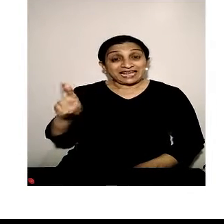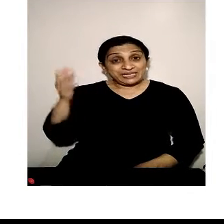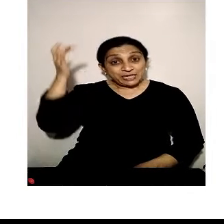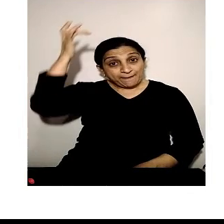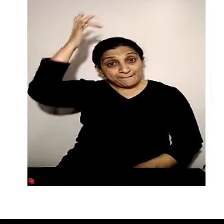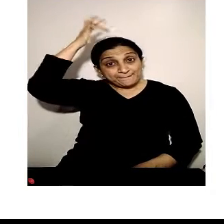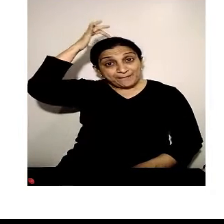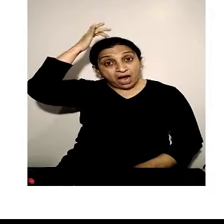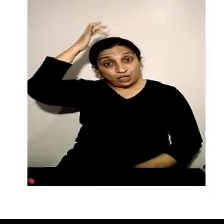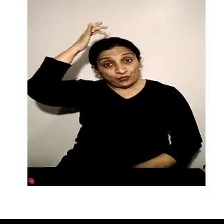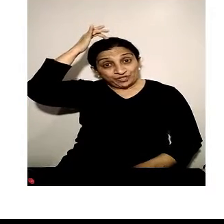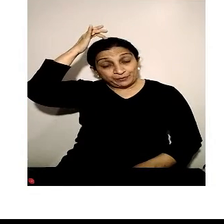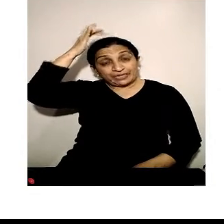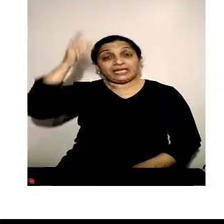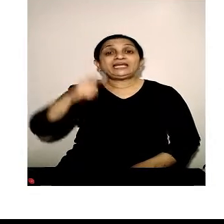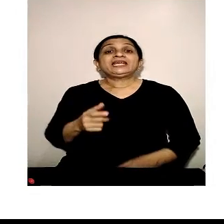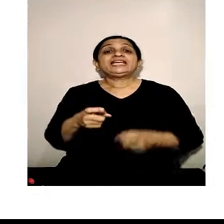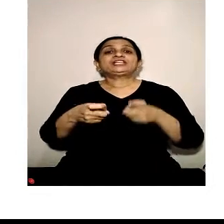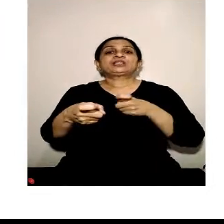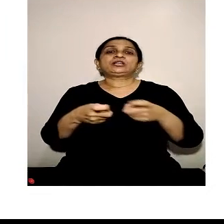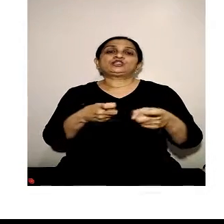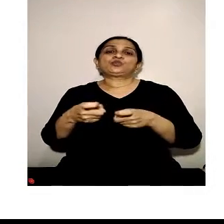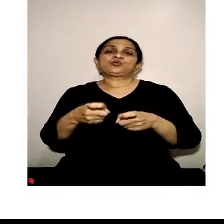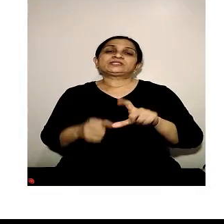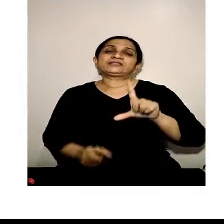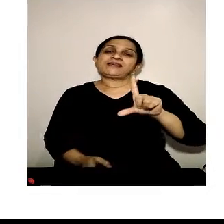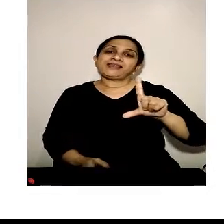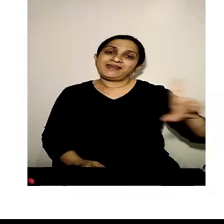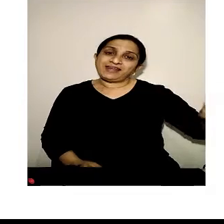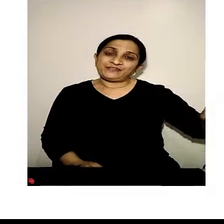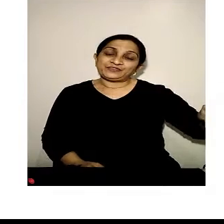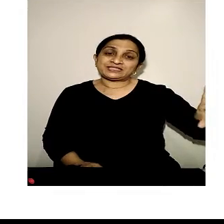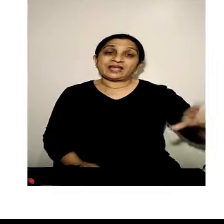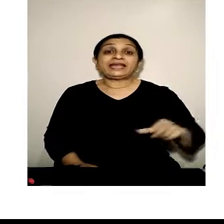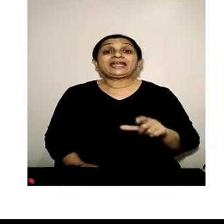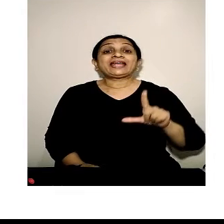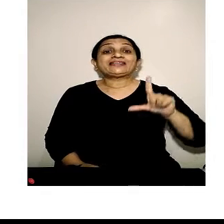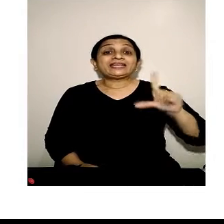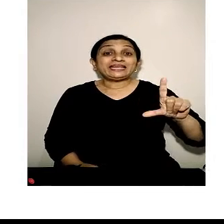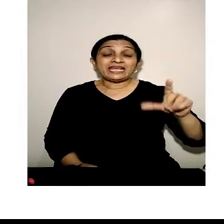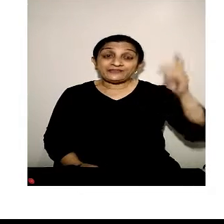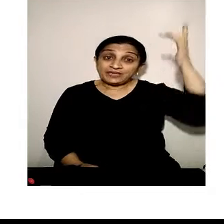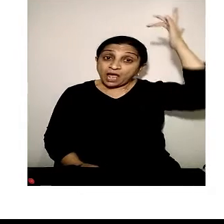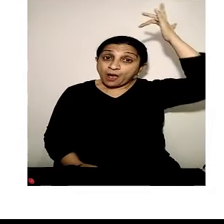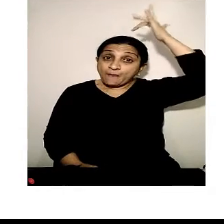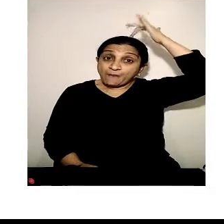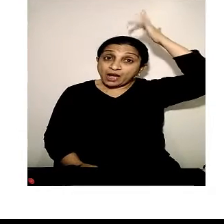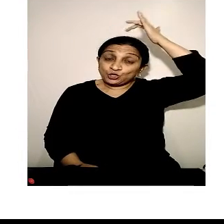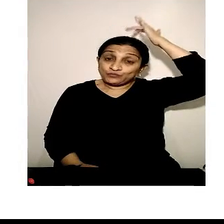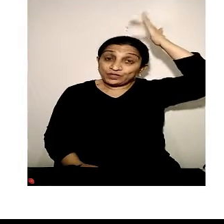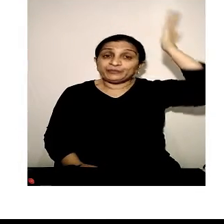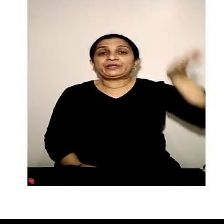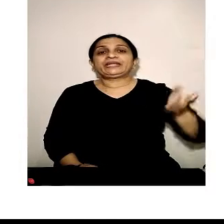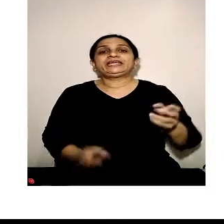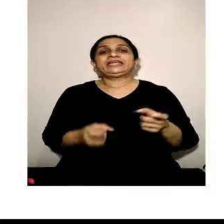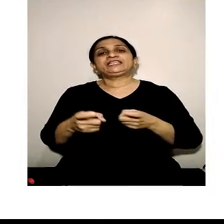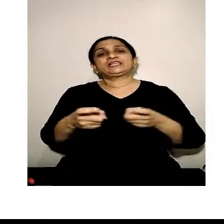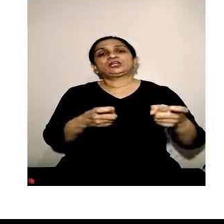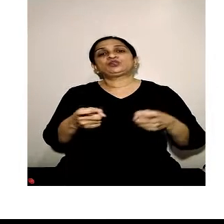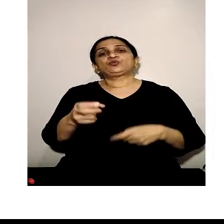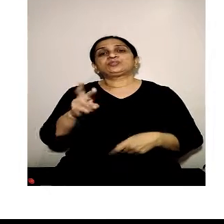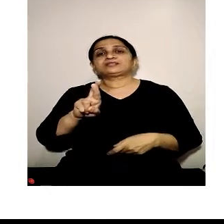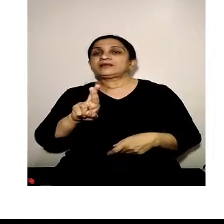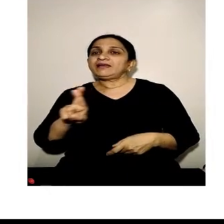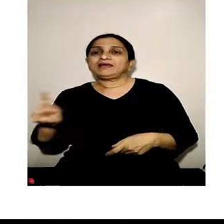the right part of the brain, it controls the left side, and the left part of the brain,